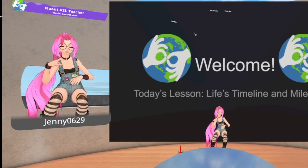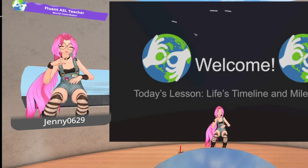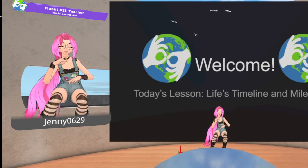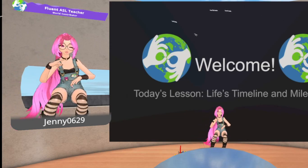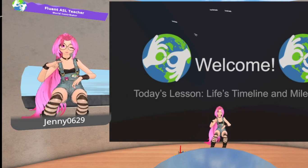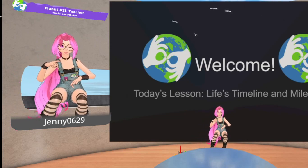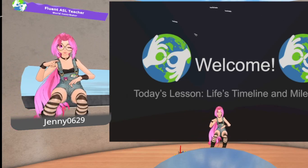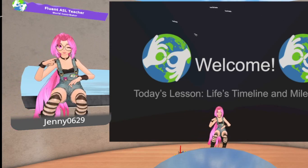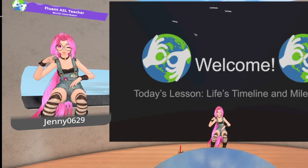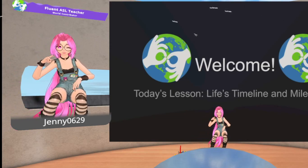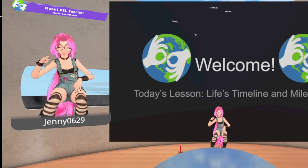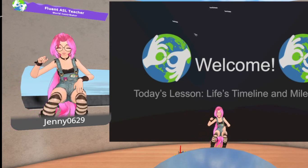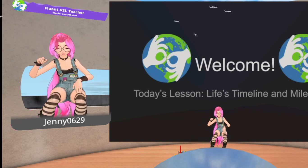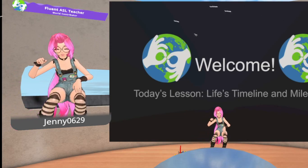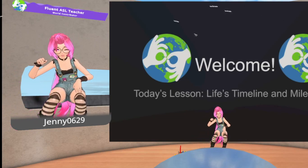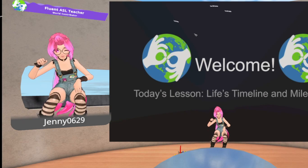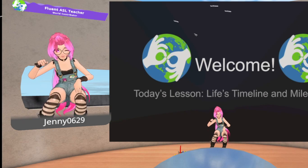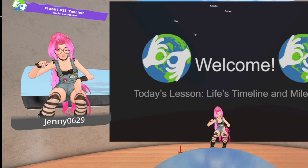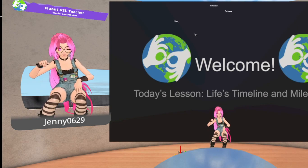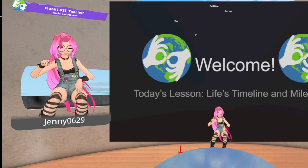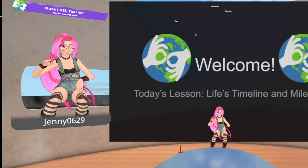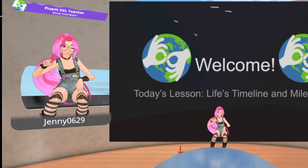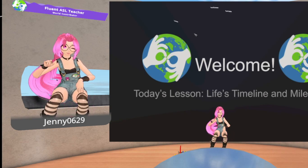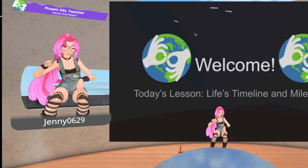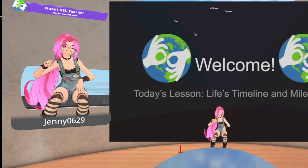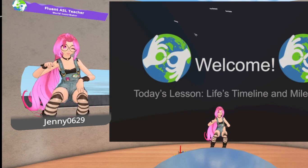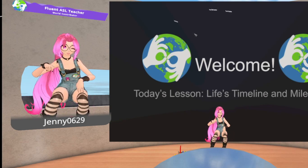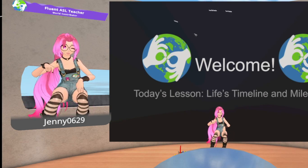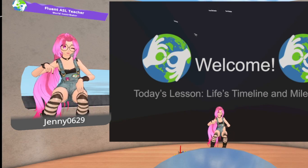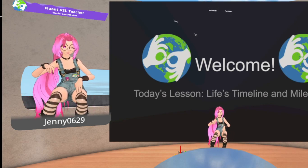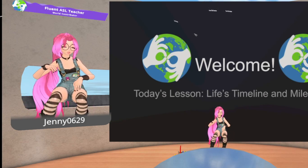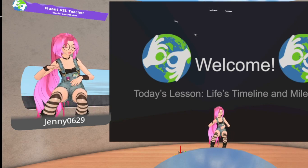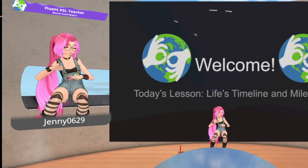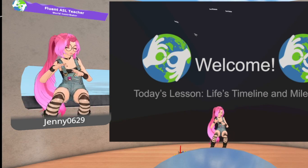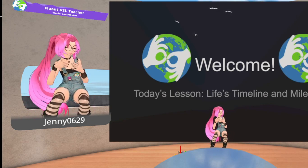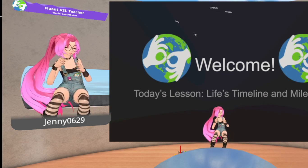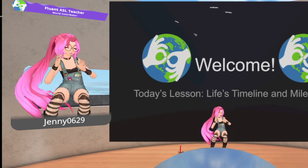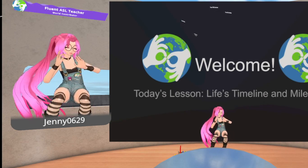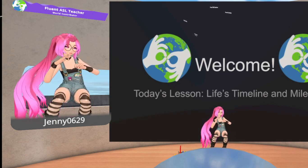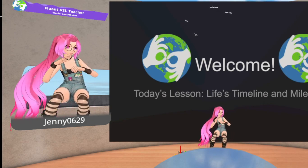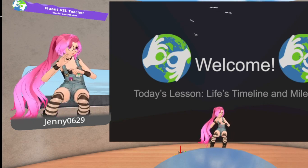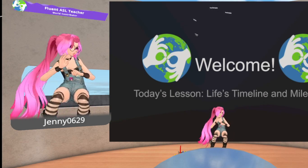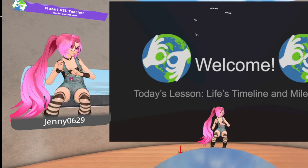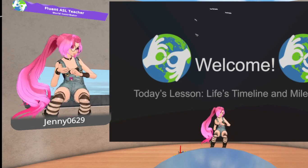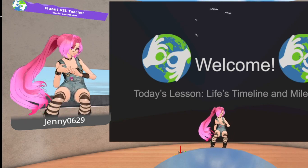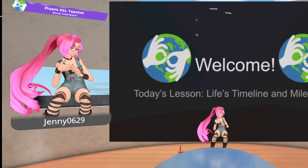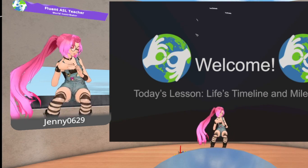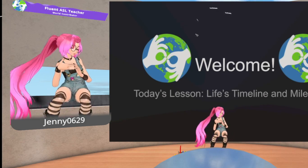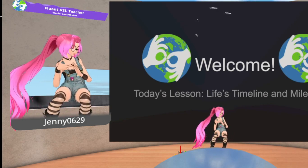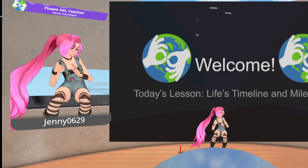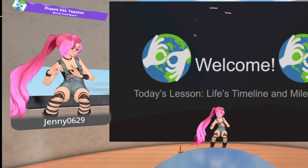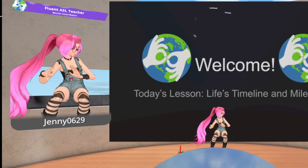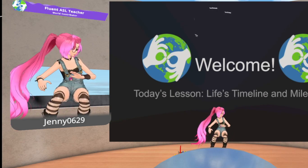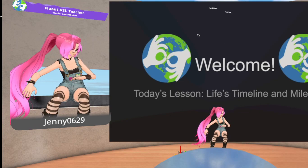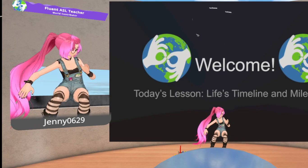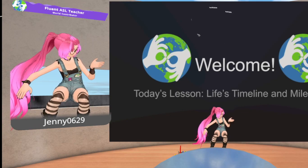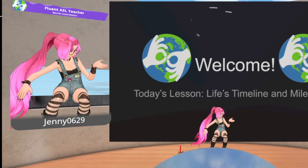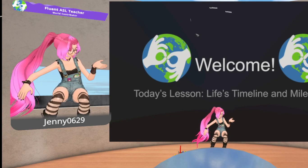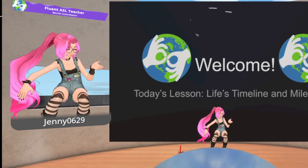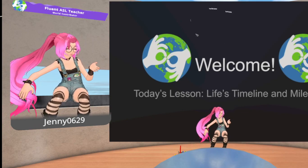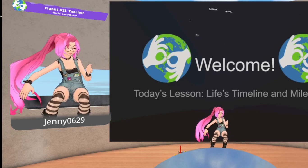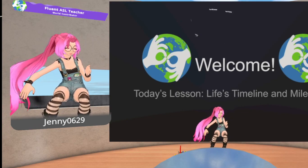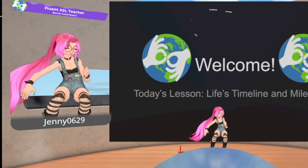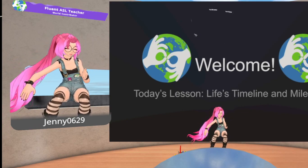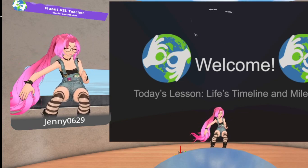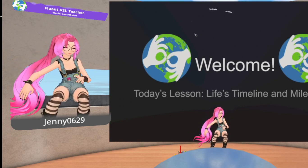but in real life, you're gonna be saying need or should. But in VR, it's just context, if I'm honest. That's a good